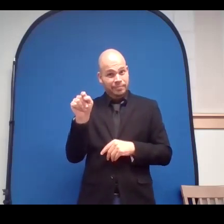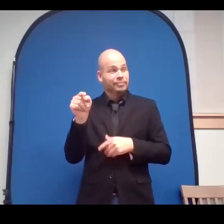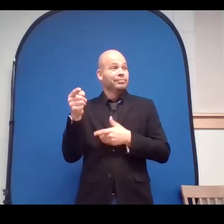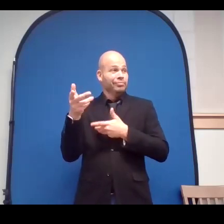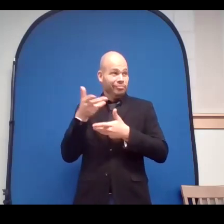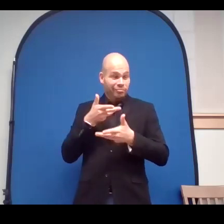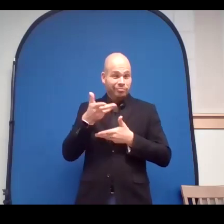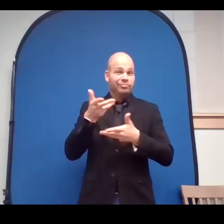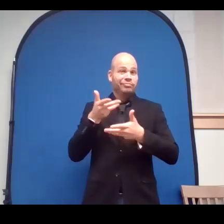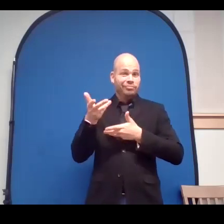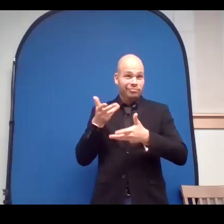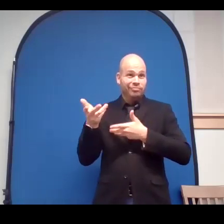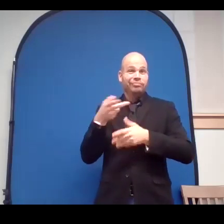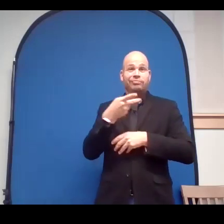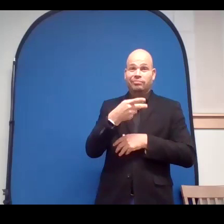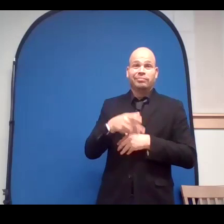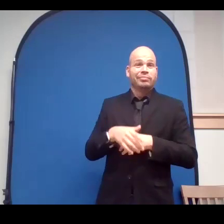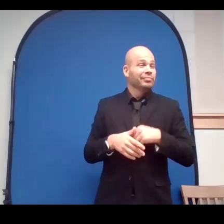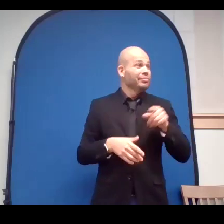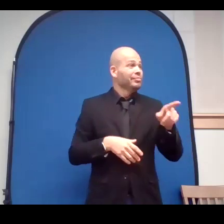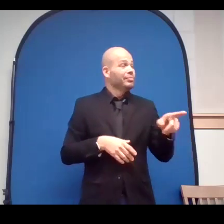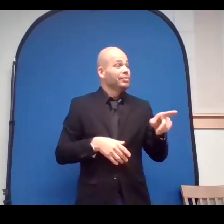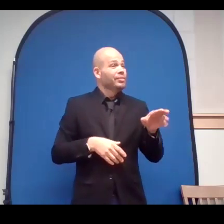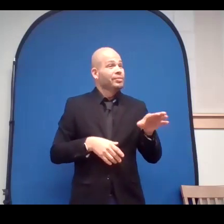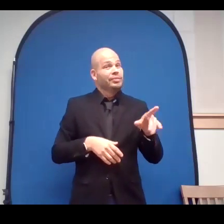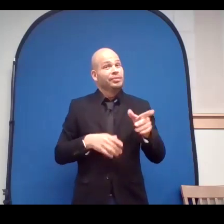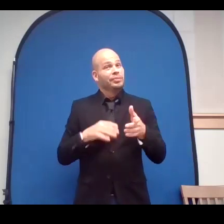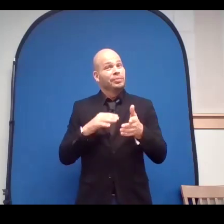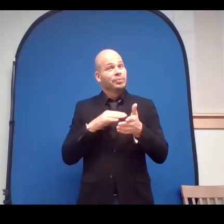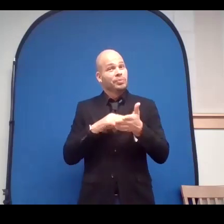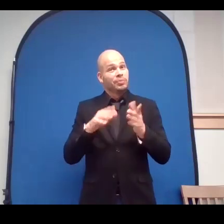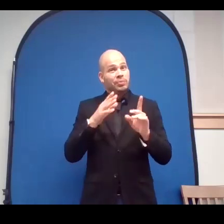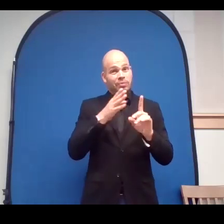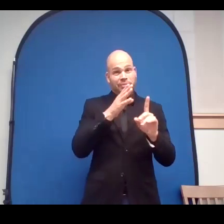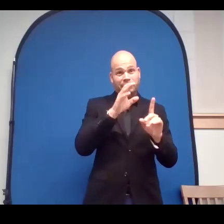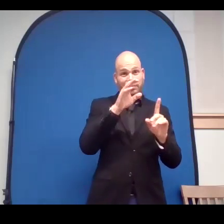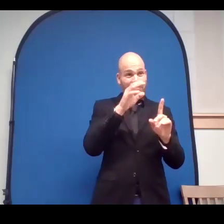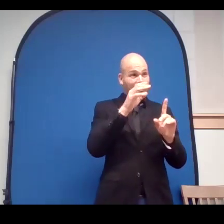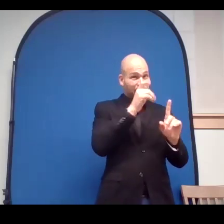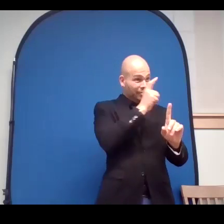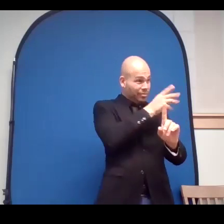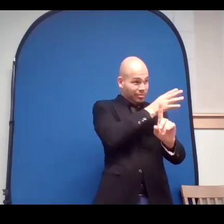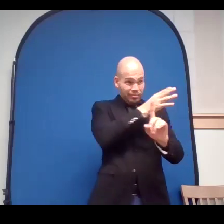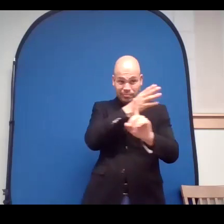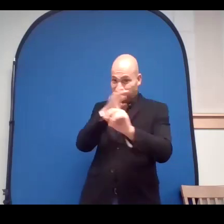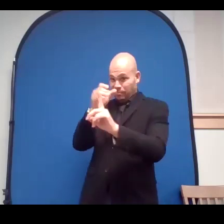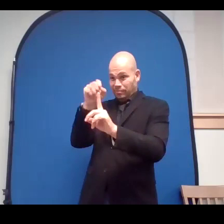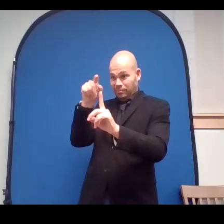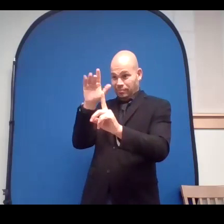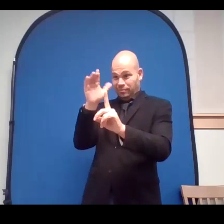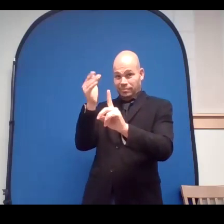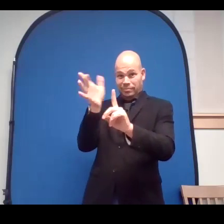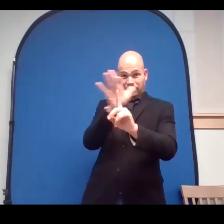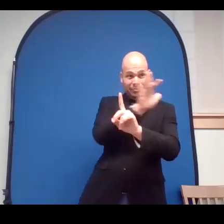But no contact between his release from Four Winds to the 15th of September? No, because I spoke with Staff